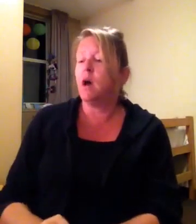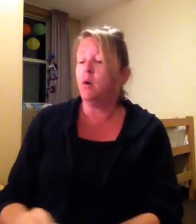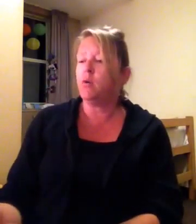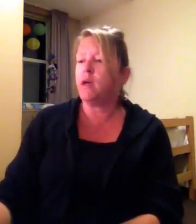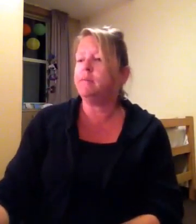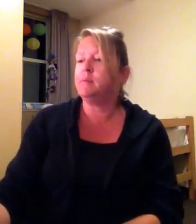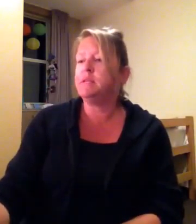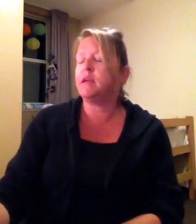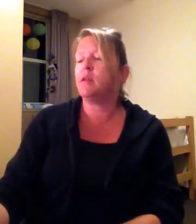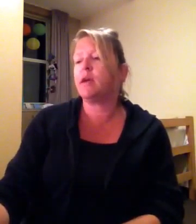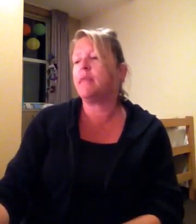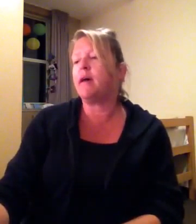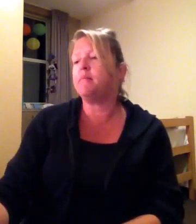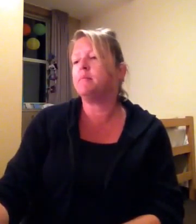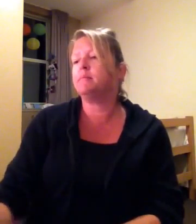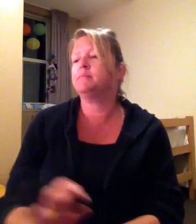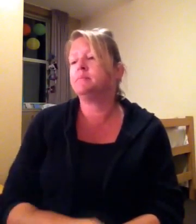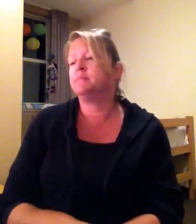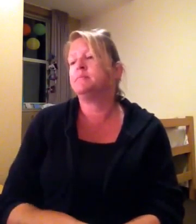Oh, okay, let me take a look at that.